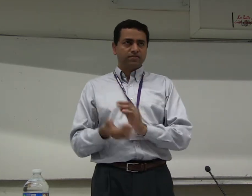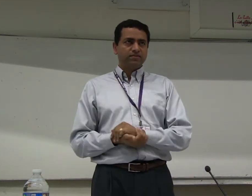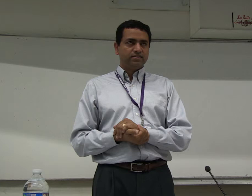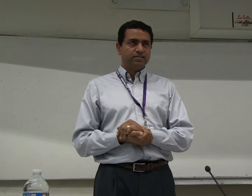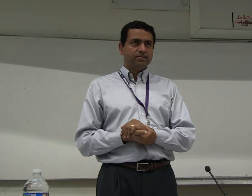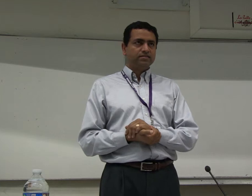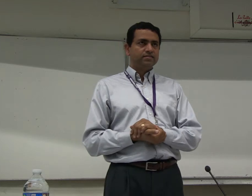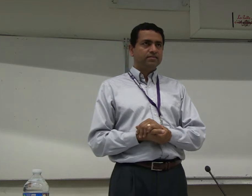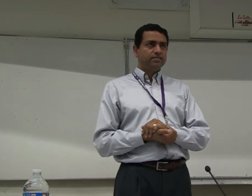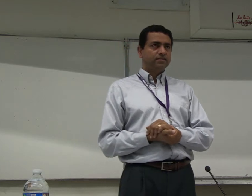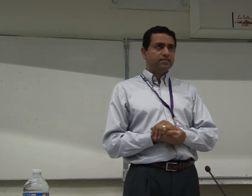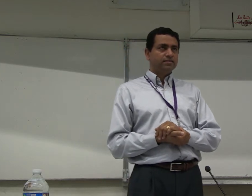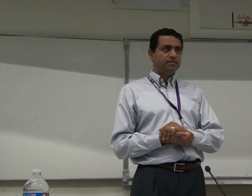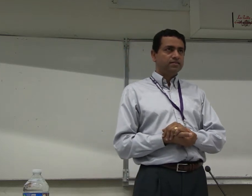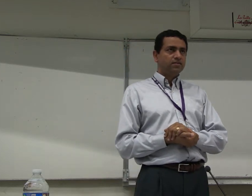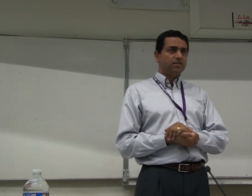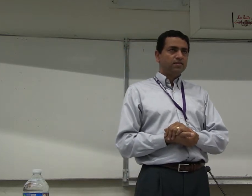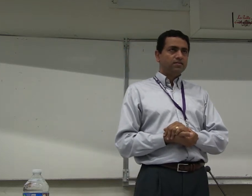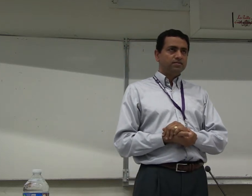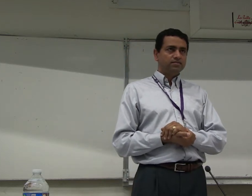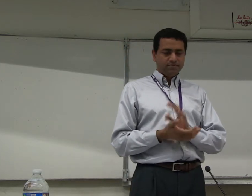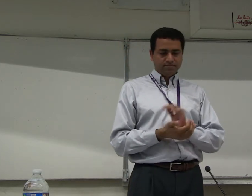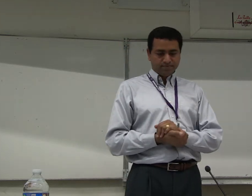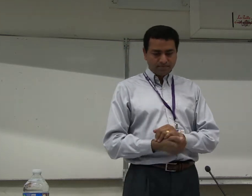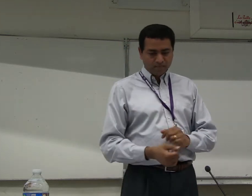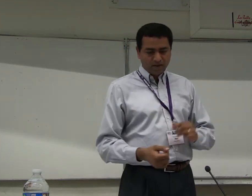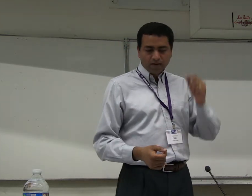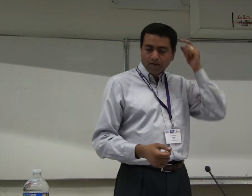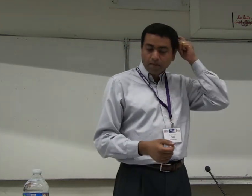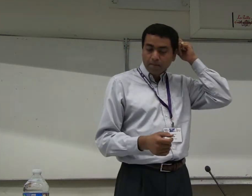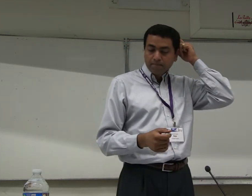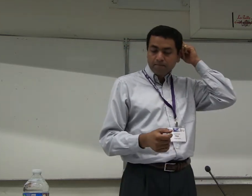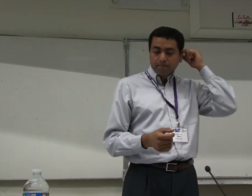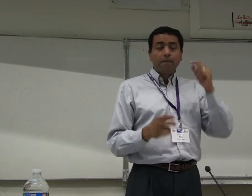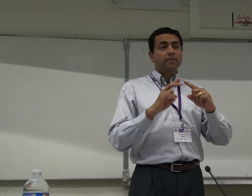clear connection between the subtitles and the haptic signal.